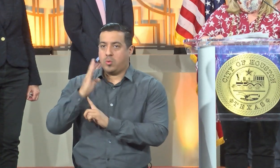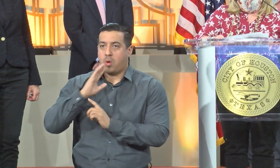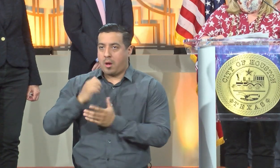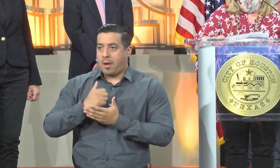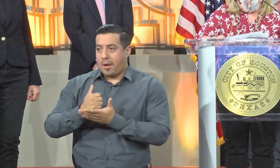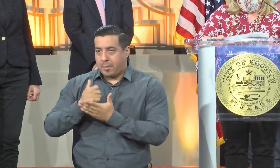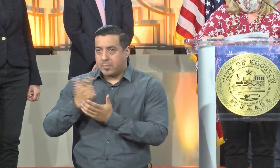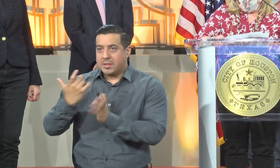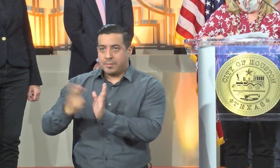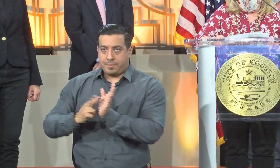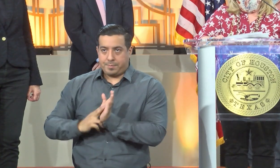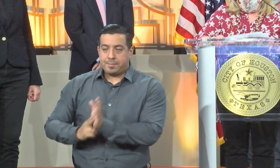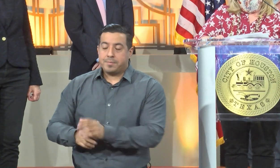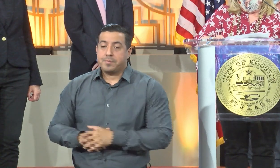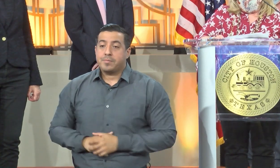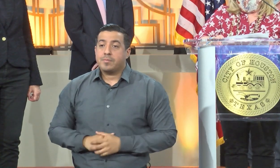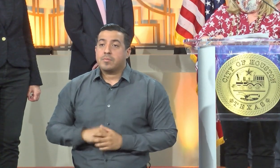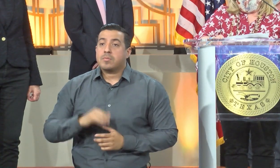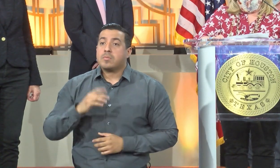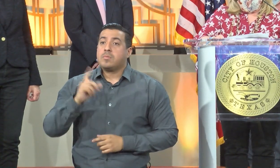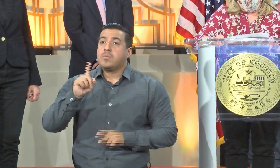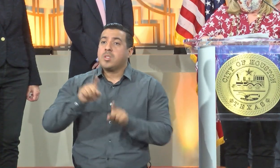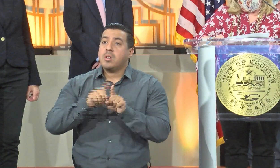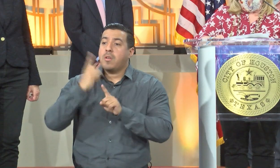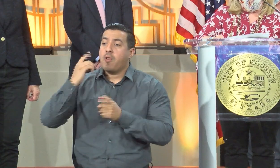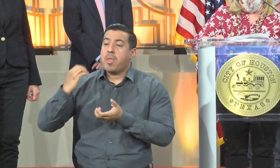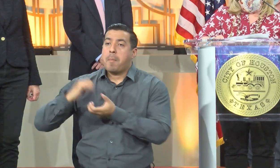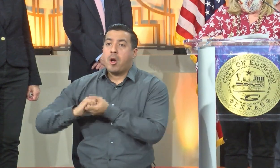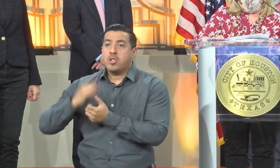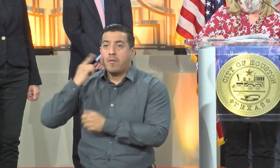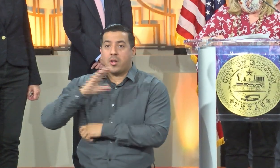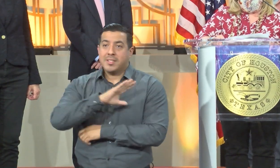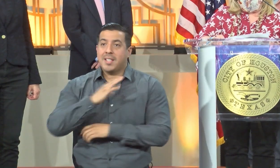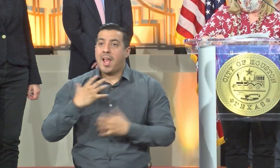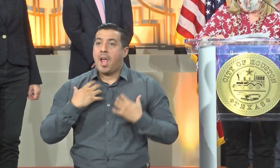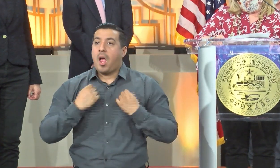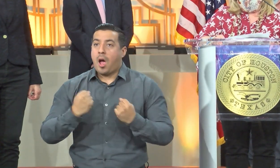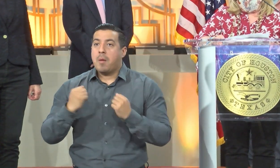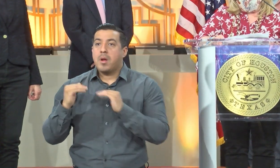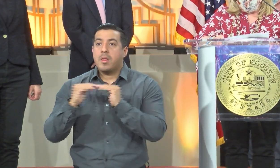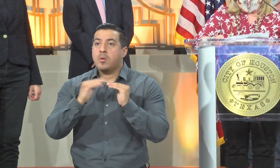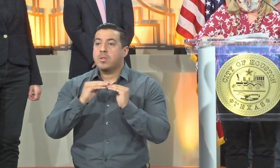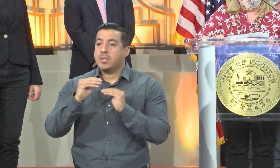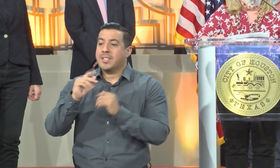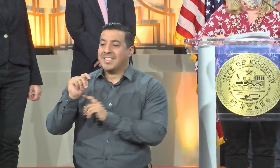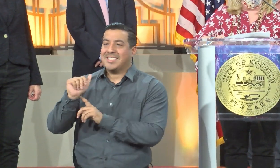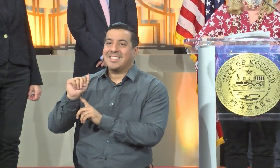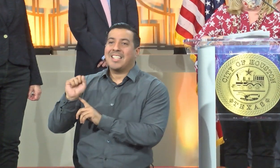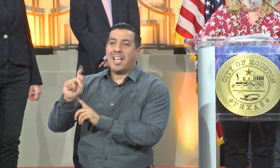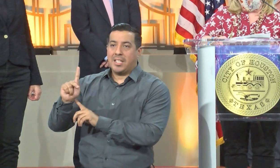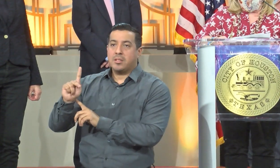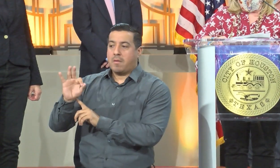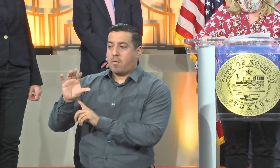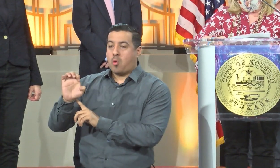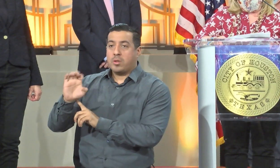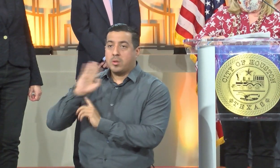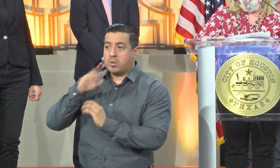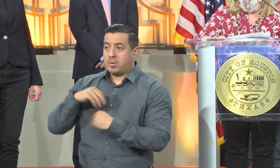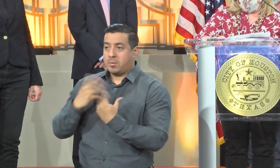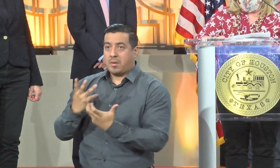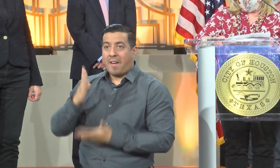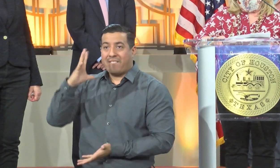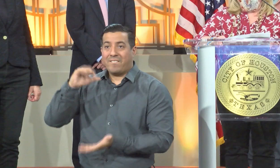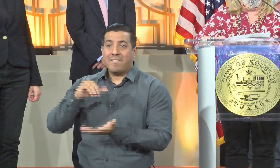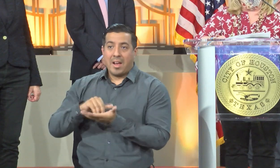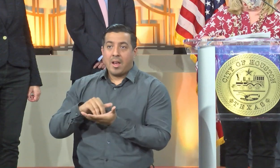just talked about the great partnership that we have with his Health Equity Response Task Force and providing approximately 5,000